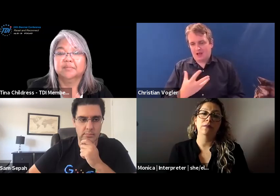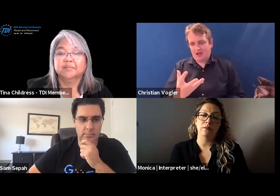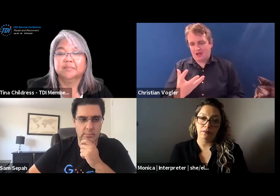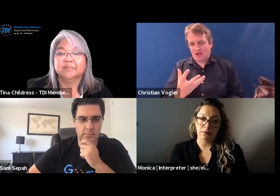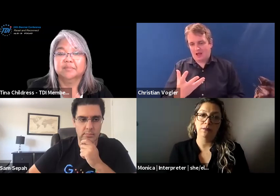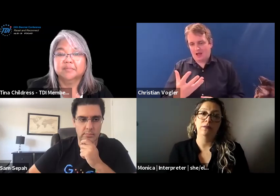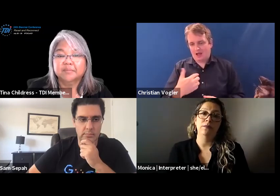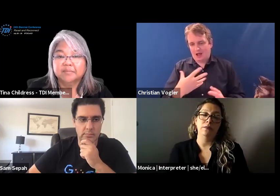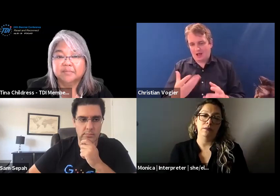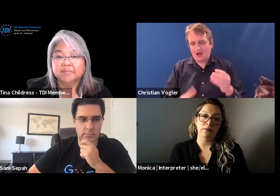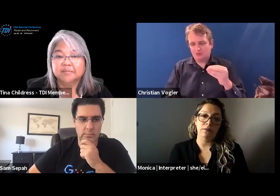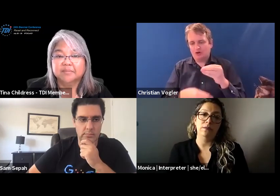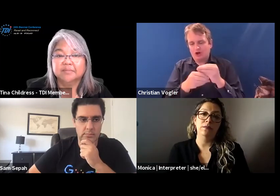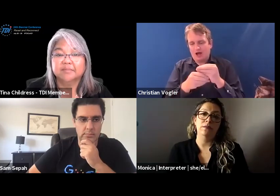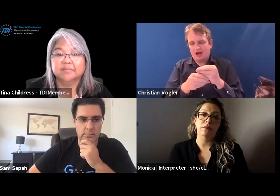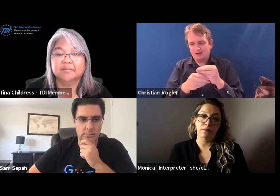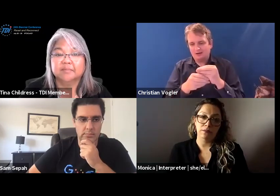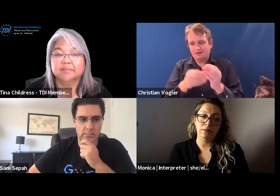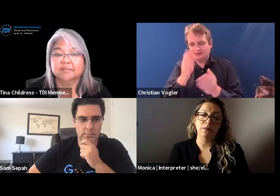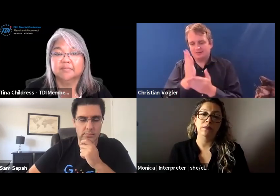aside. But I would like to add